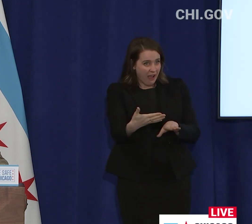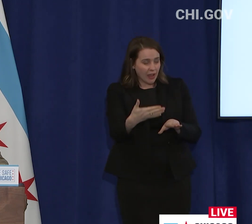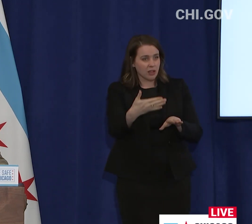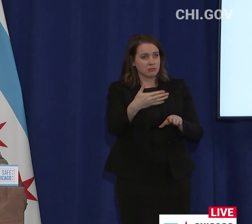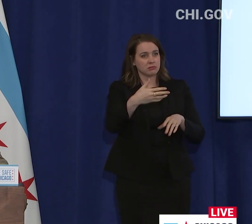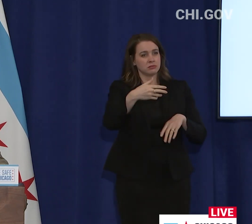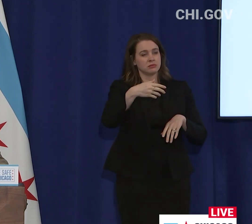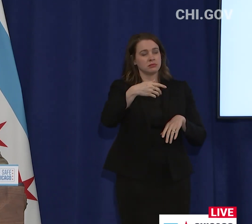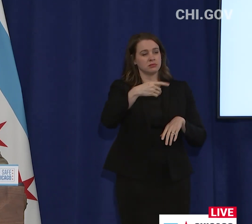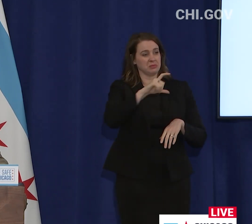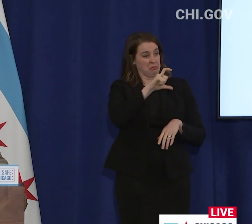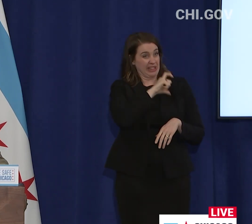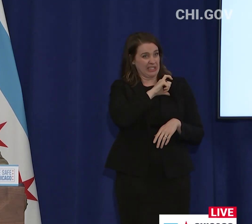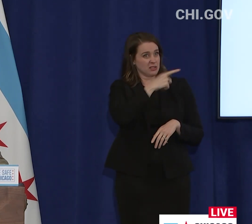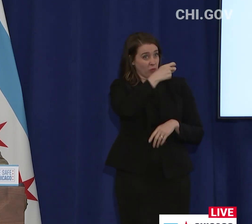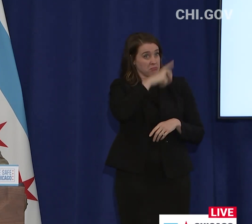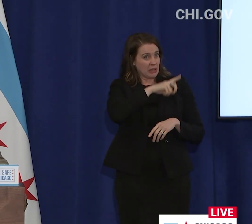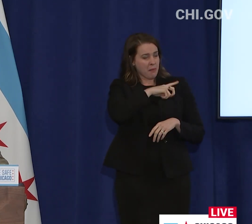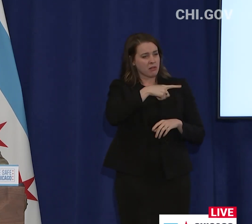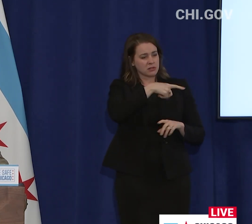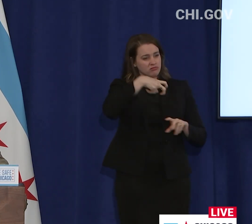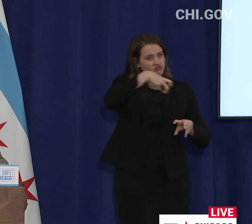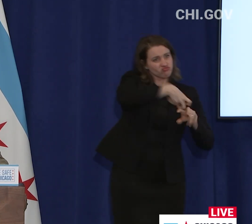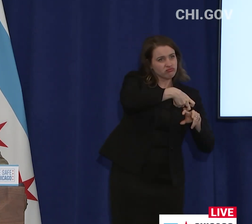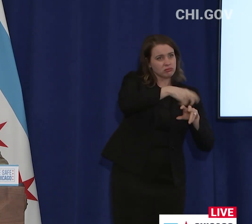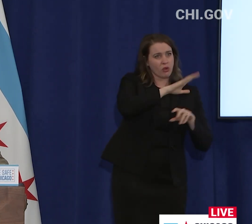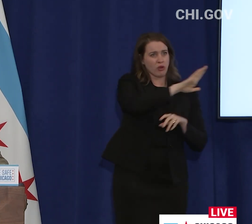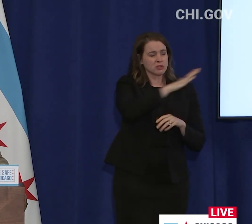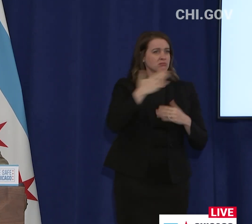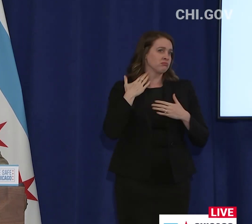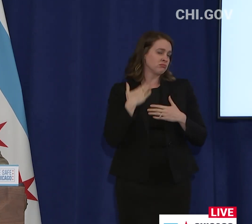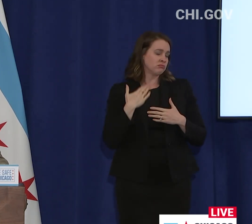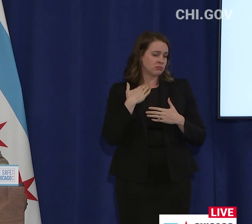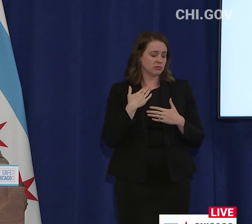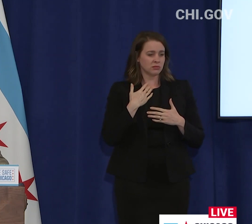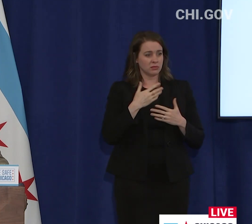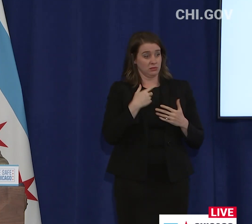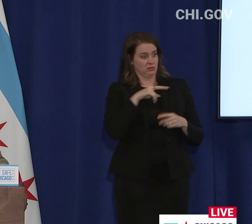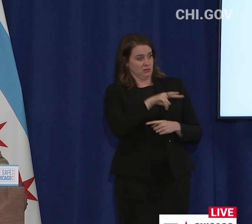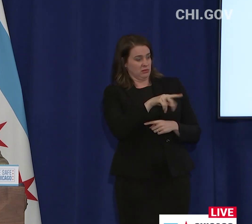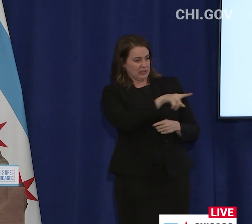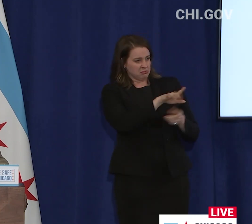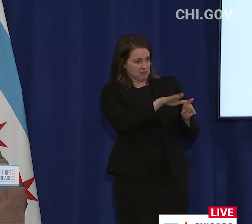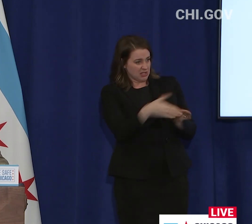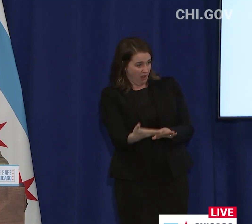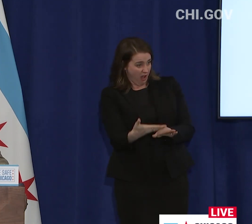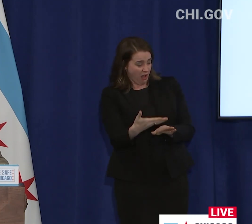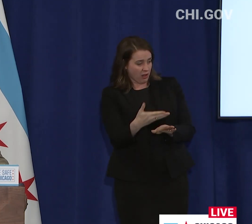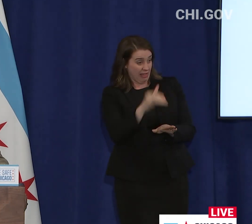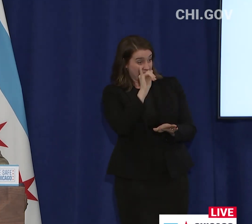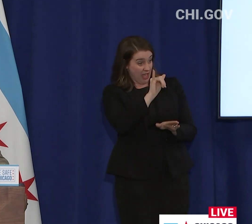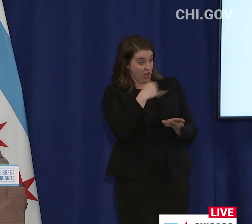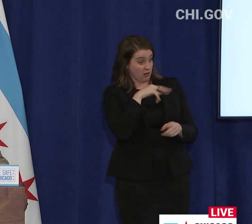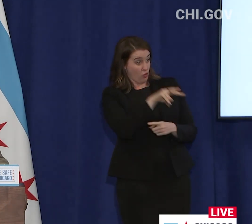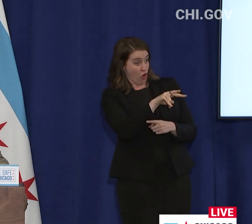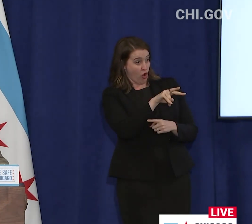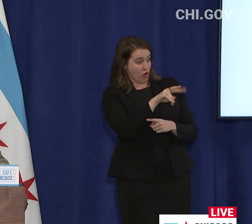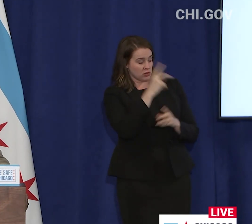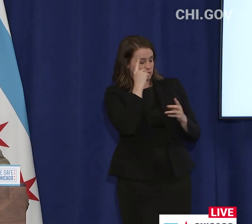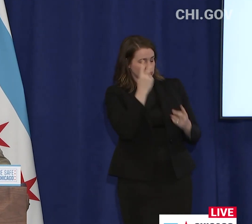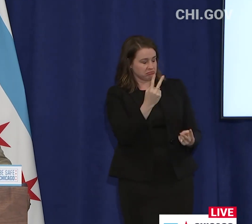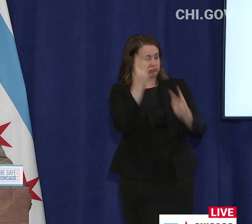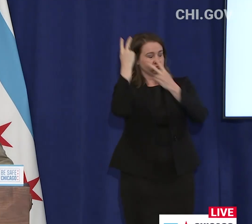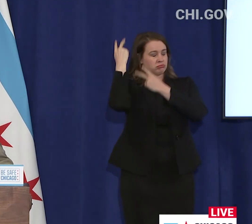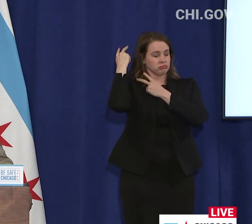knee of a Minneapolis police officer, for me, brought back that trauma of